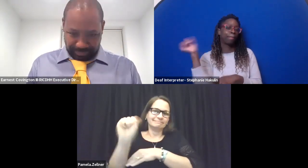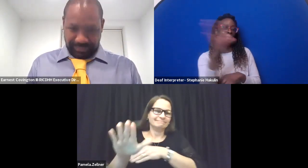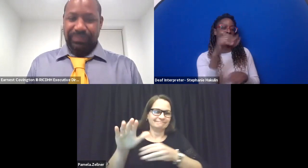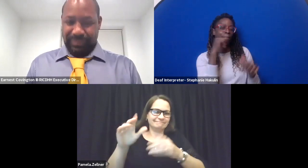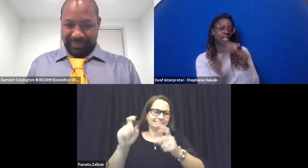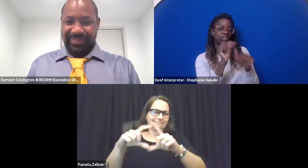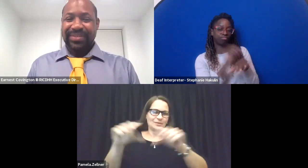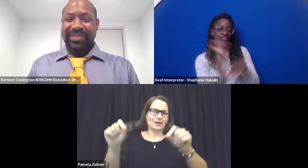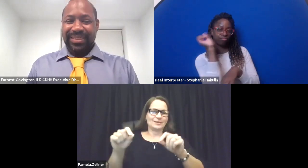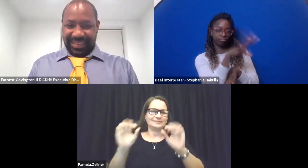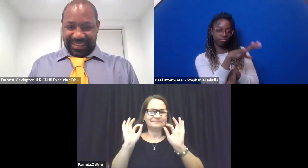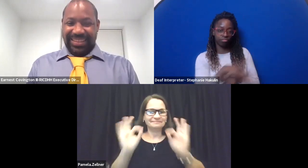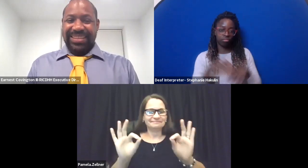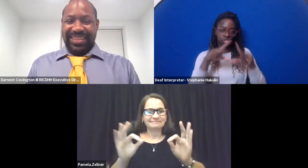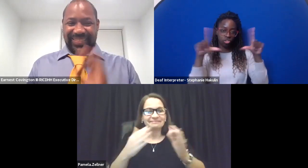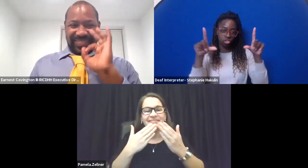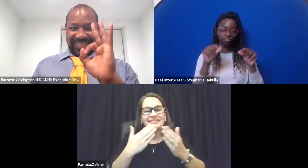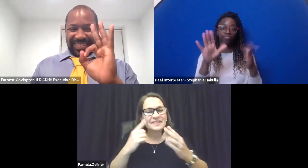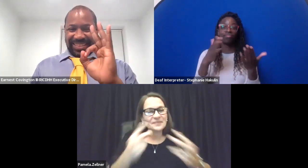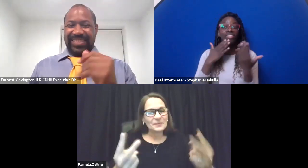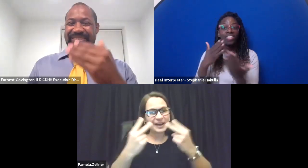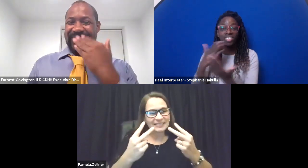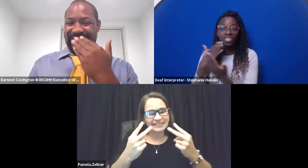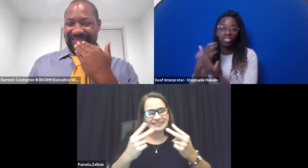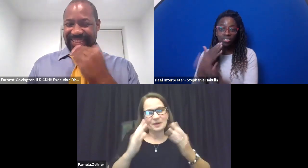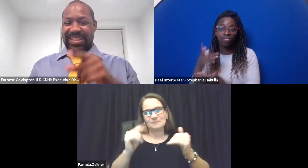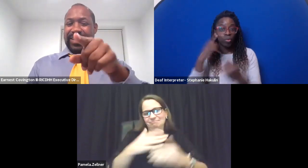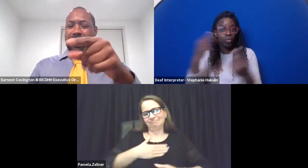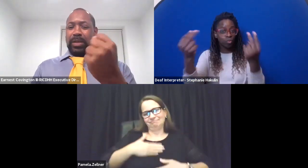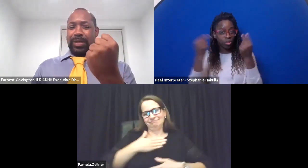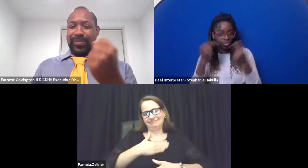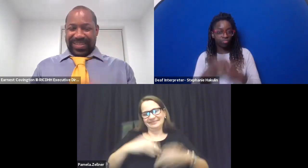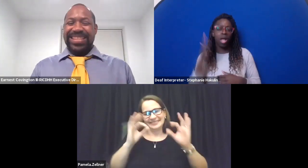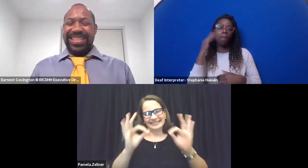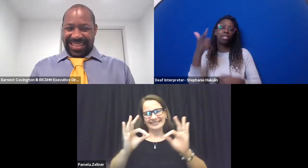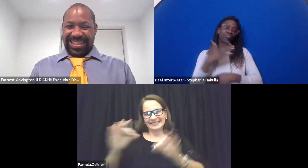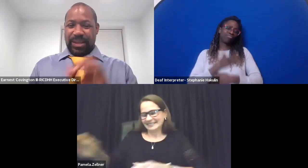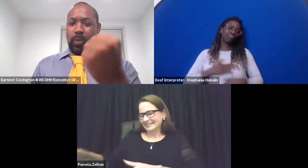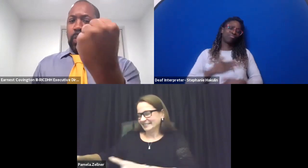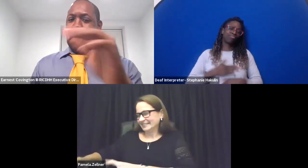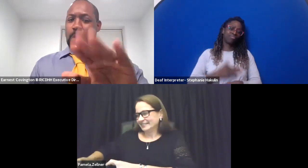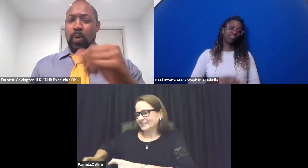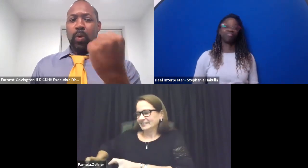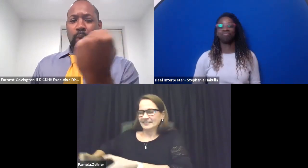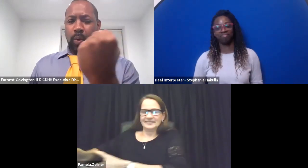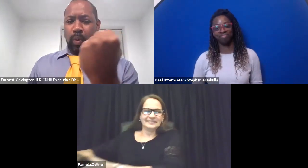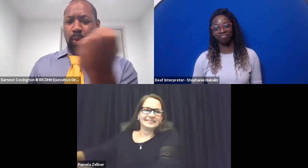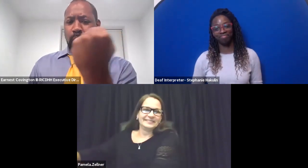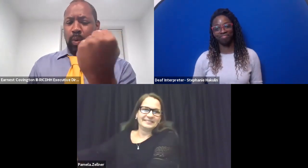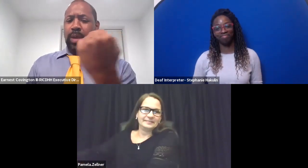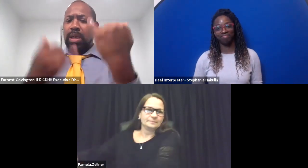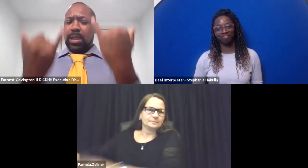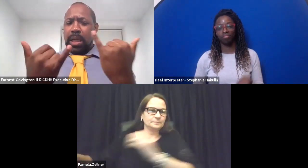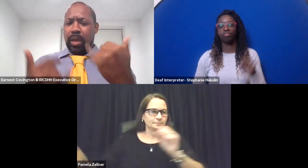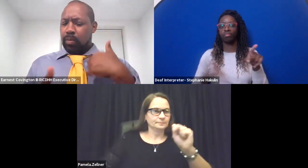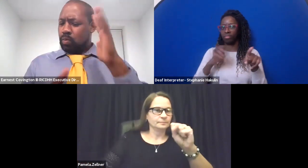we'll contact you by mail. We'll make sure that everyone gets their gift card. Thanks so much for watching. It was just so nice to have you all